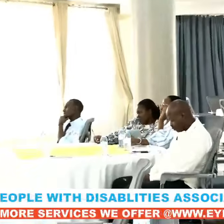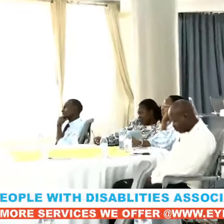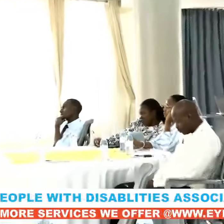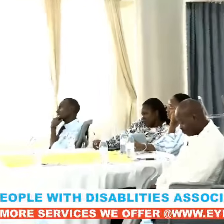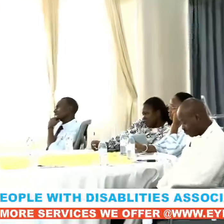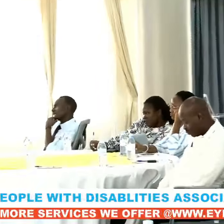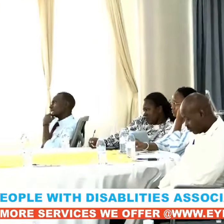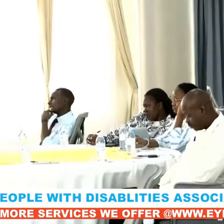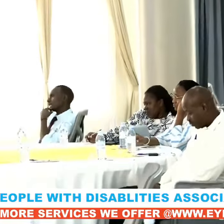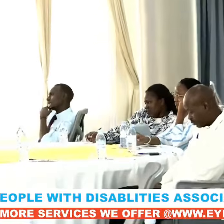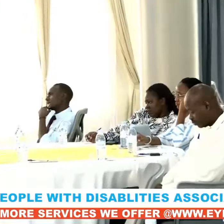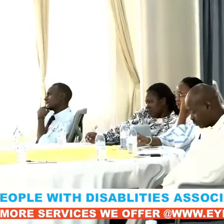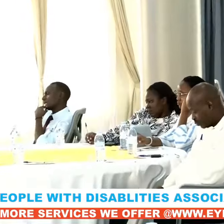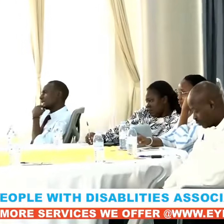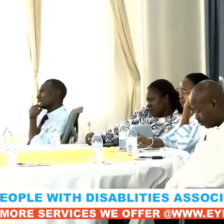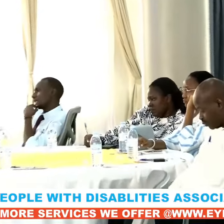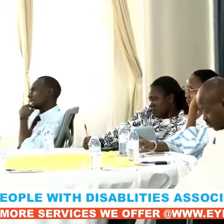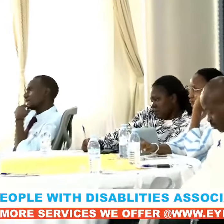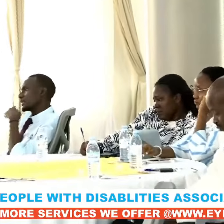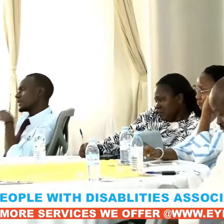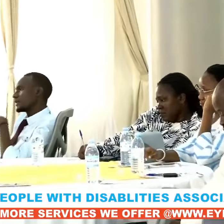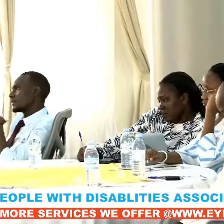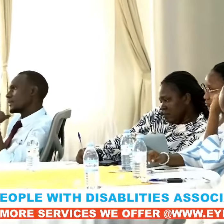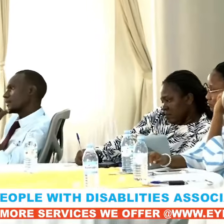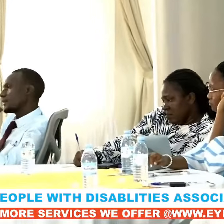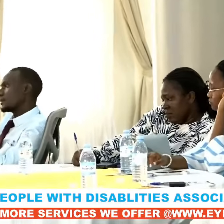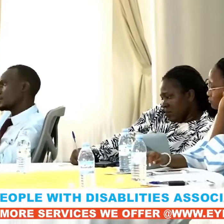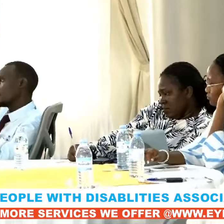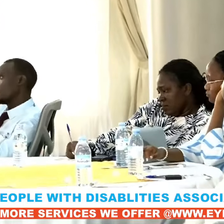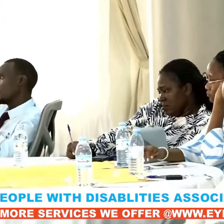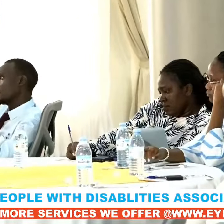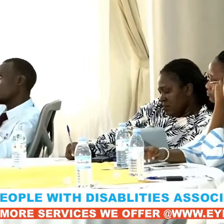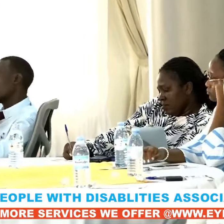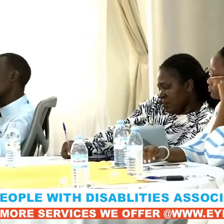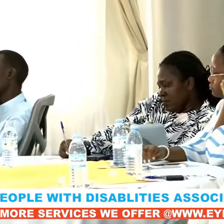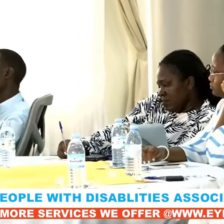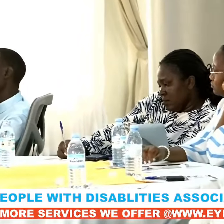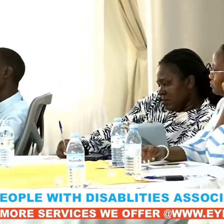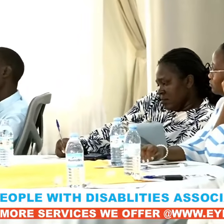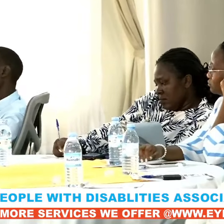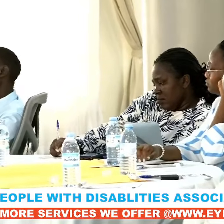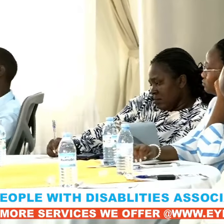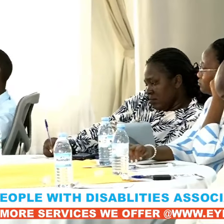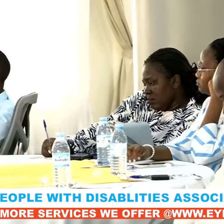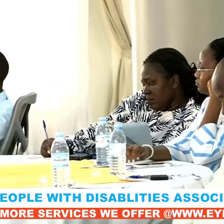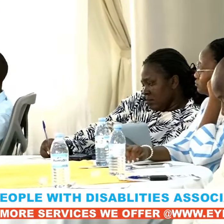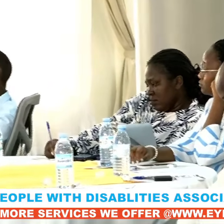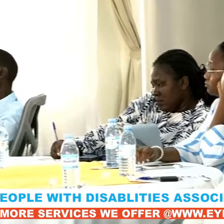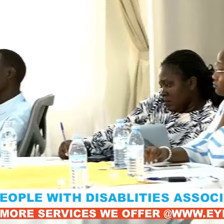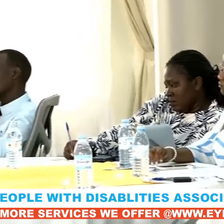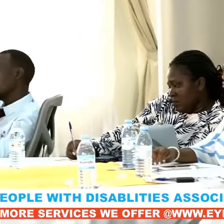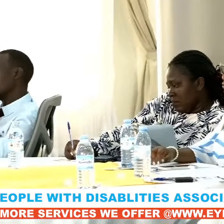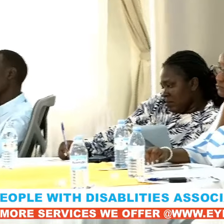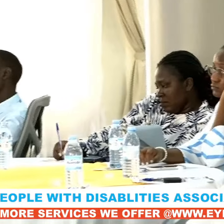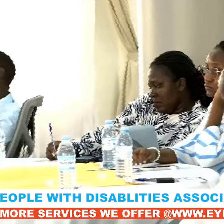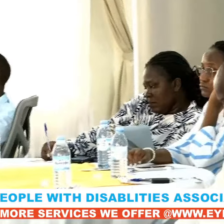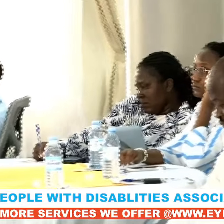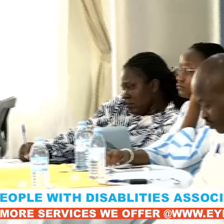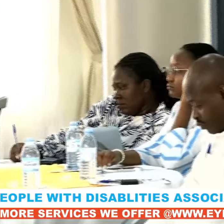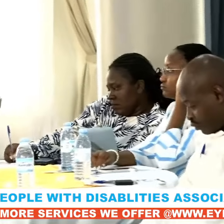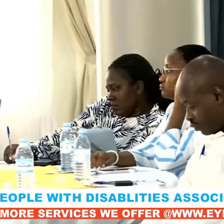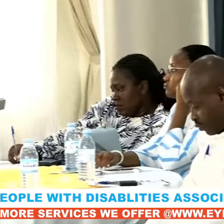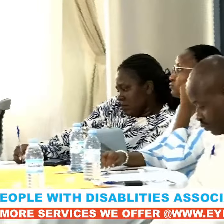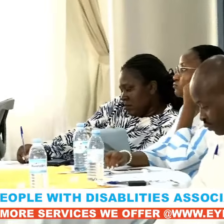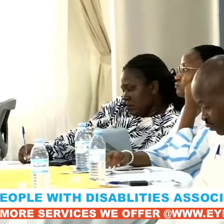enough because we don't have the money, but hopefully in future we shall do better. But thank you so